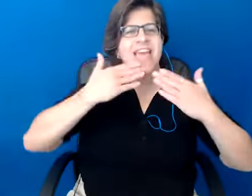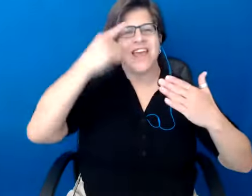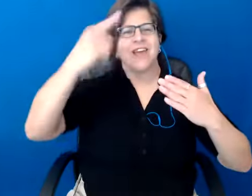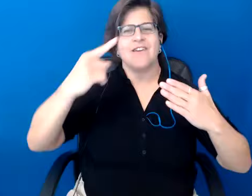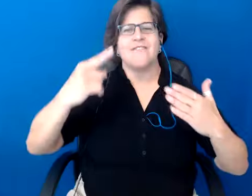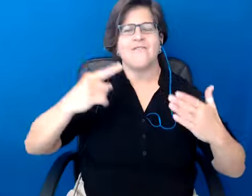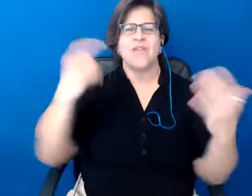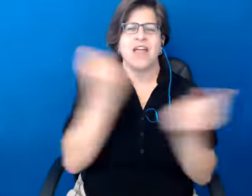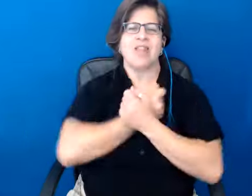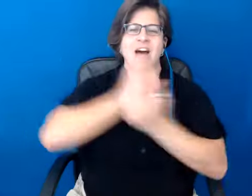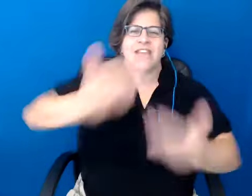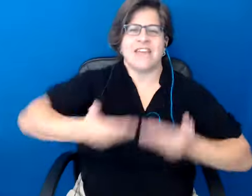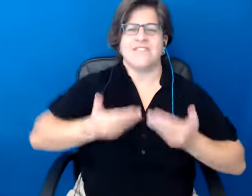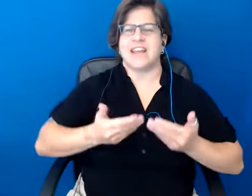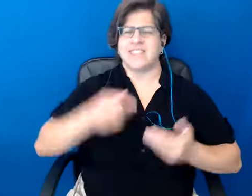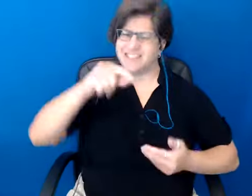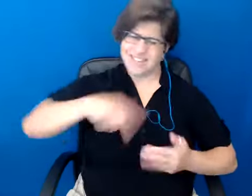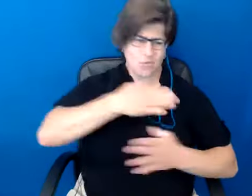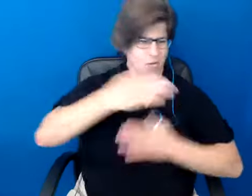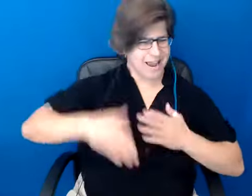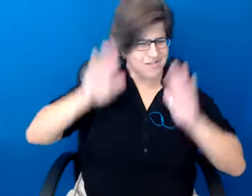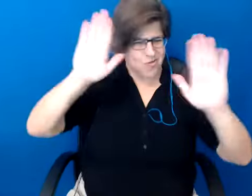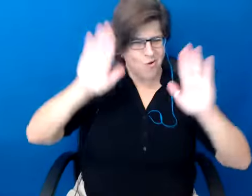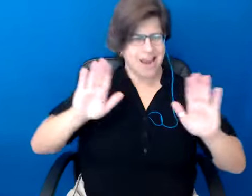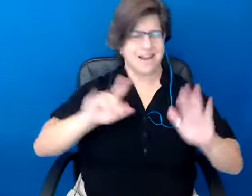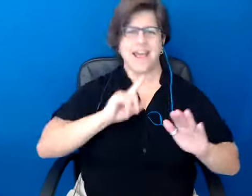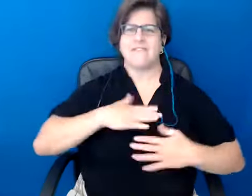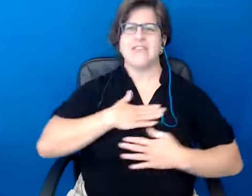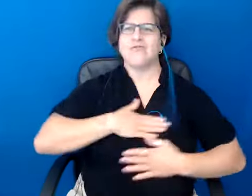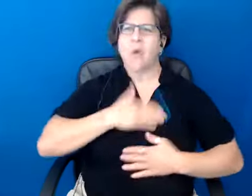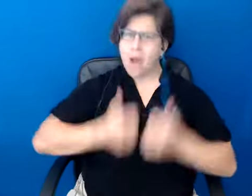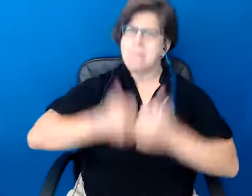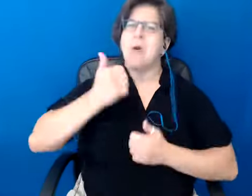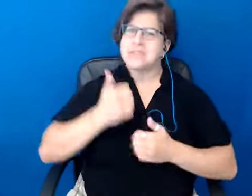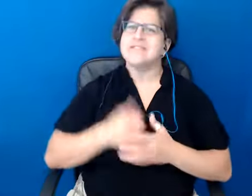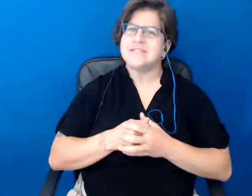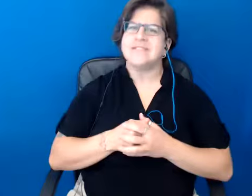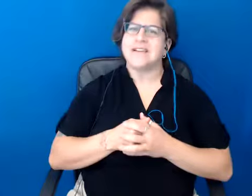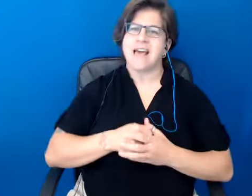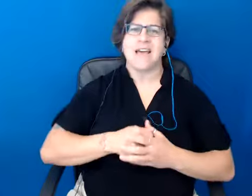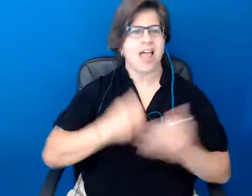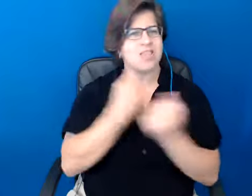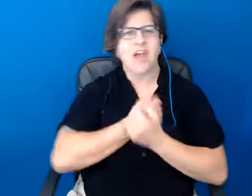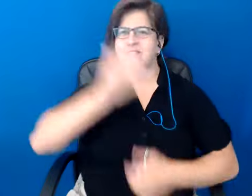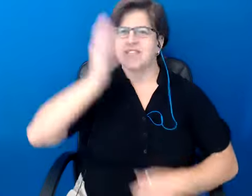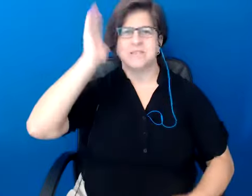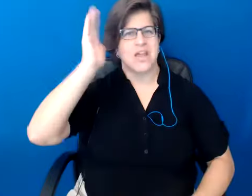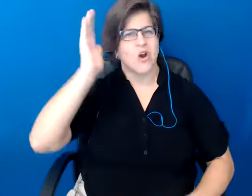All right. I'm Roger, grateful alcoholic. And thank you for the loving invitation. This has been a great weekend.